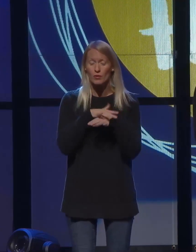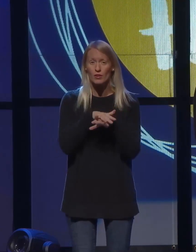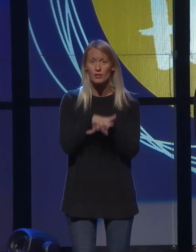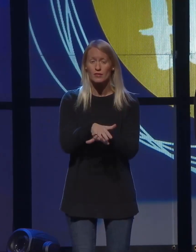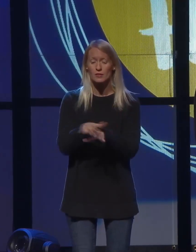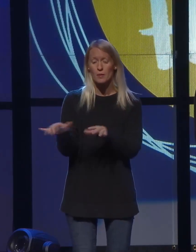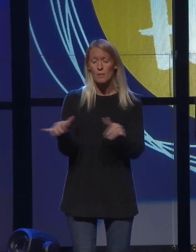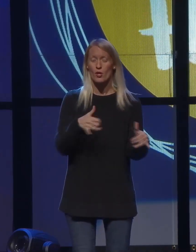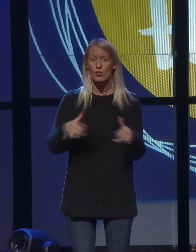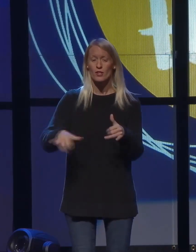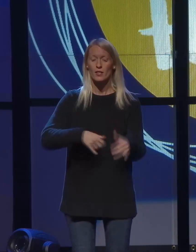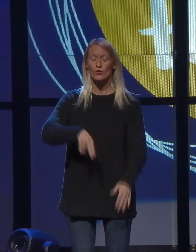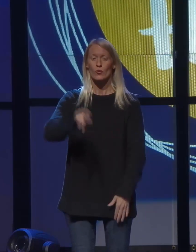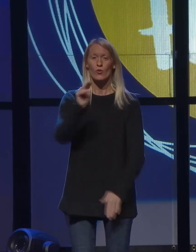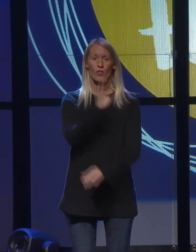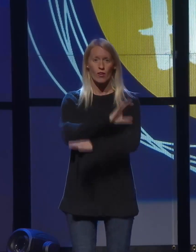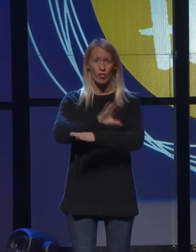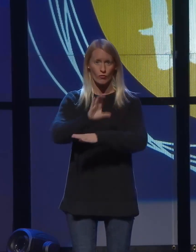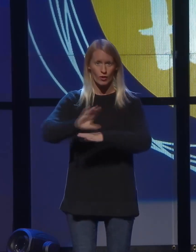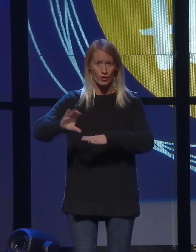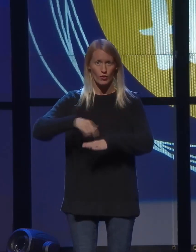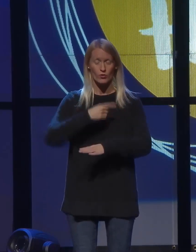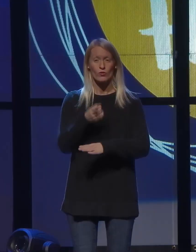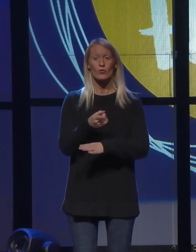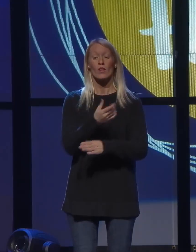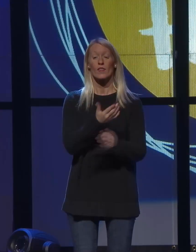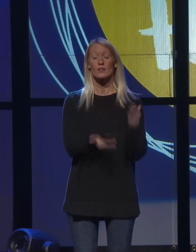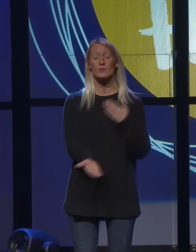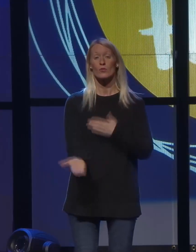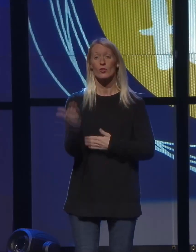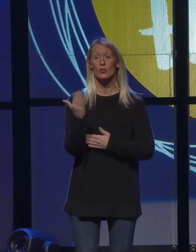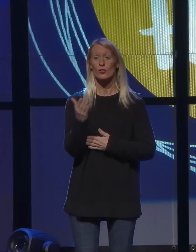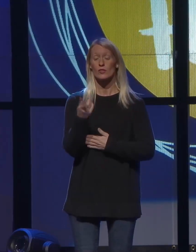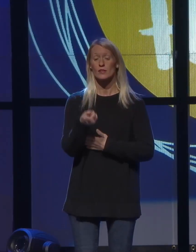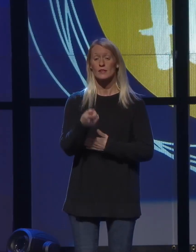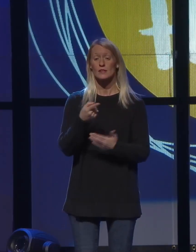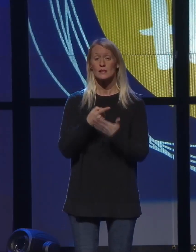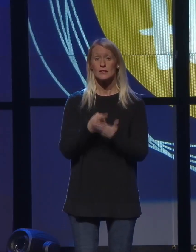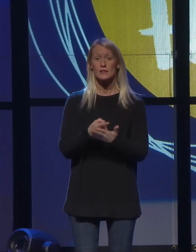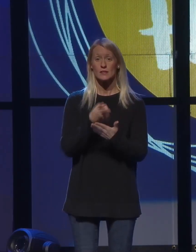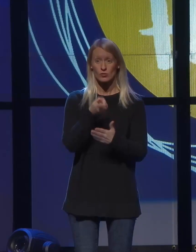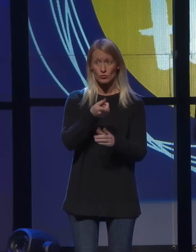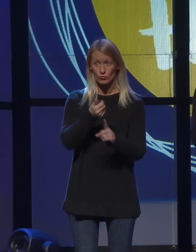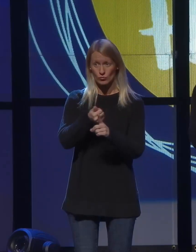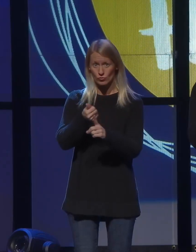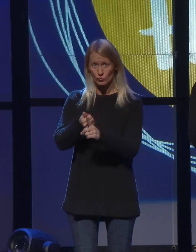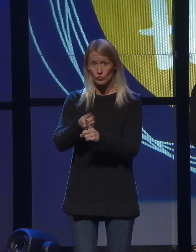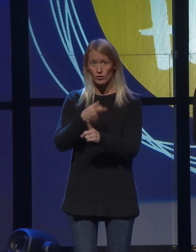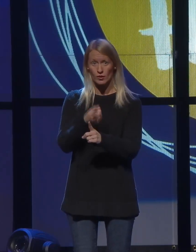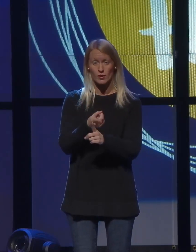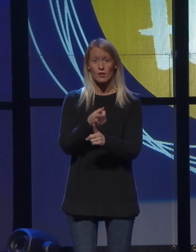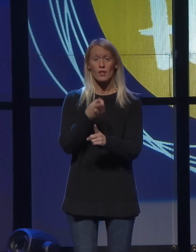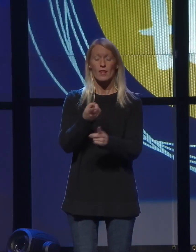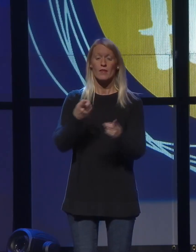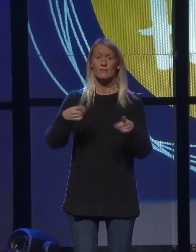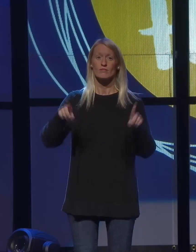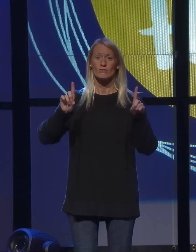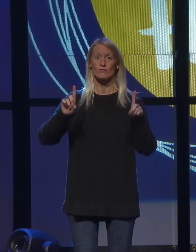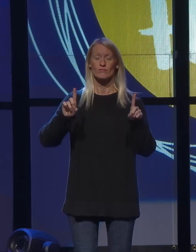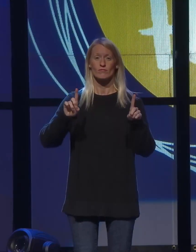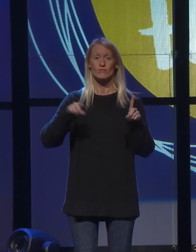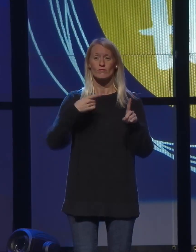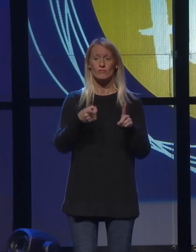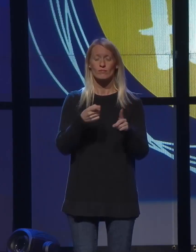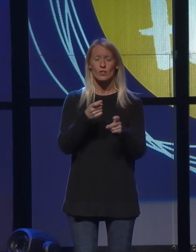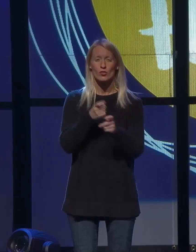northern Colorado. And this morning, we're going to talk about how you all can make that happen. Now, I have a question for you. It's a trick